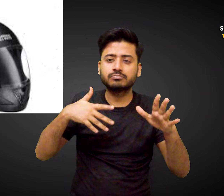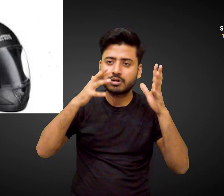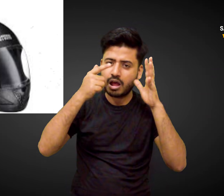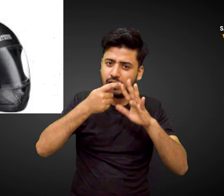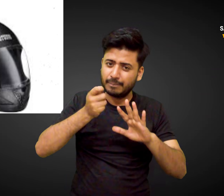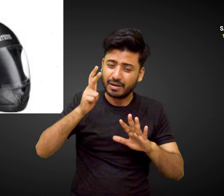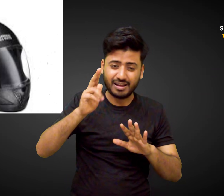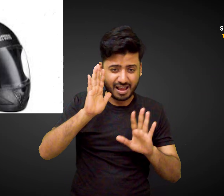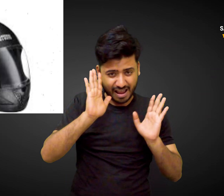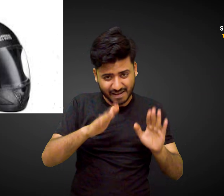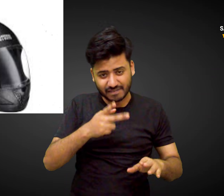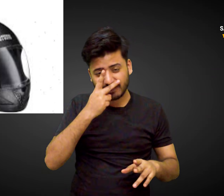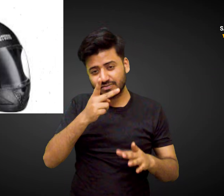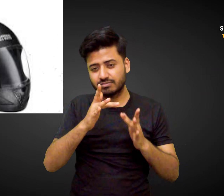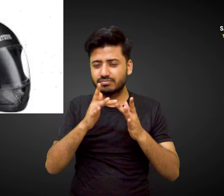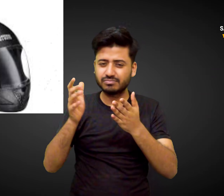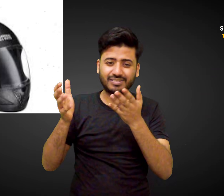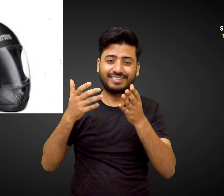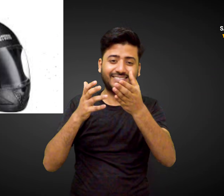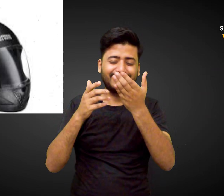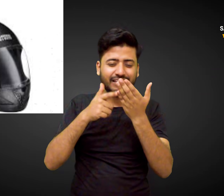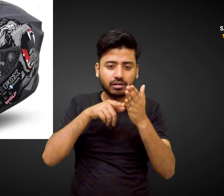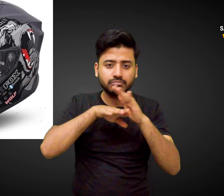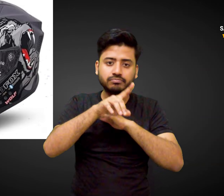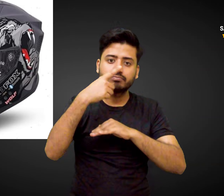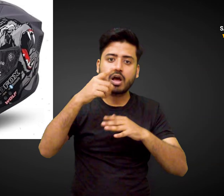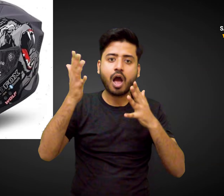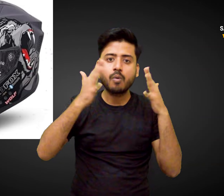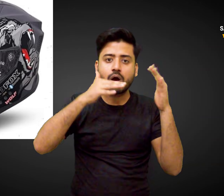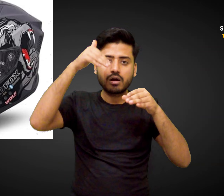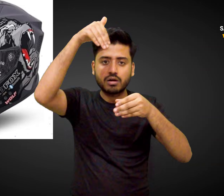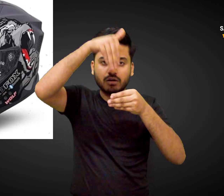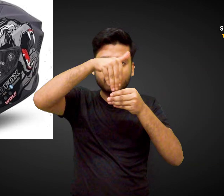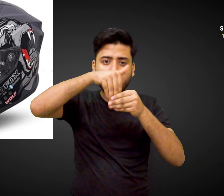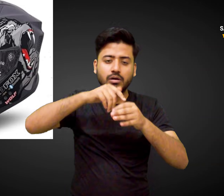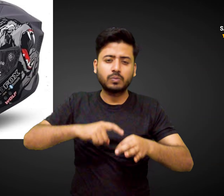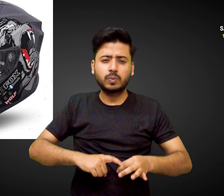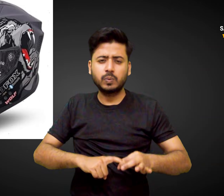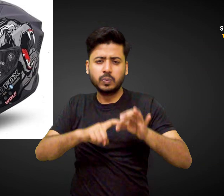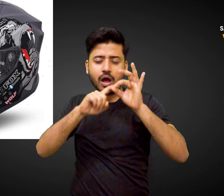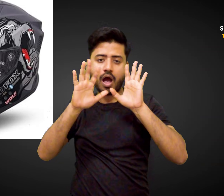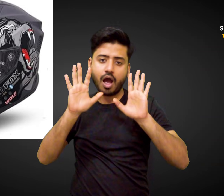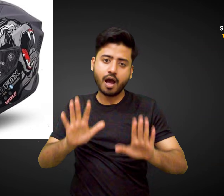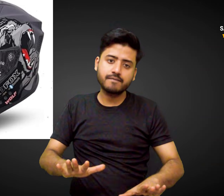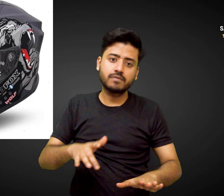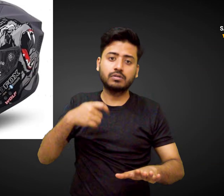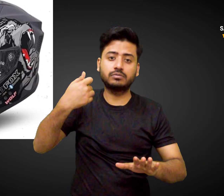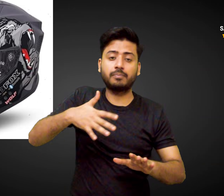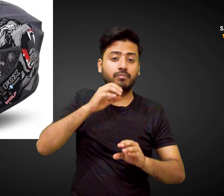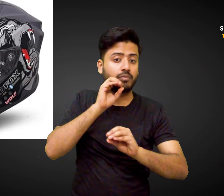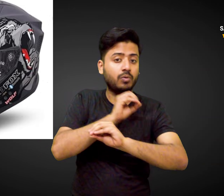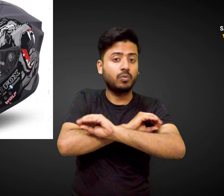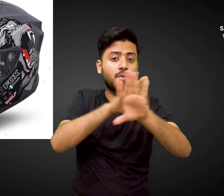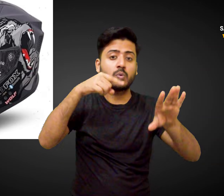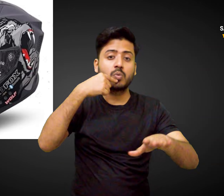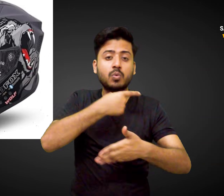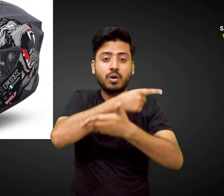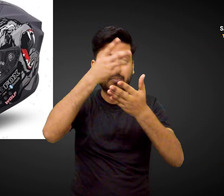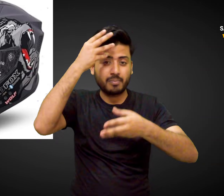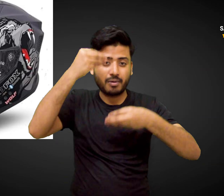or low ponytails to minimize strain on the follicles. Wearing a cap is generally safe and does not directly cause long-term hair